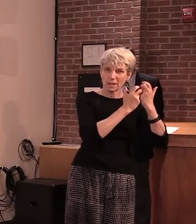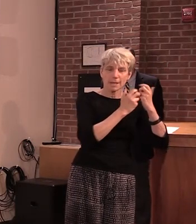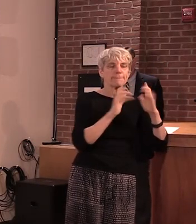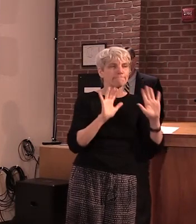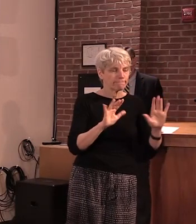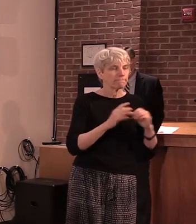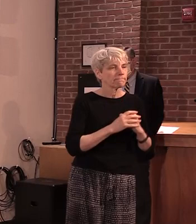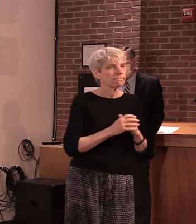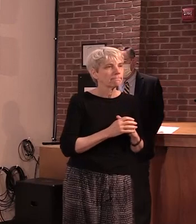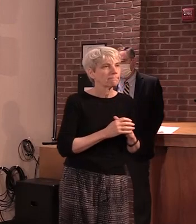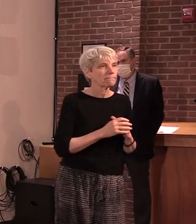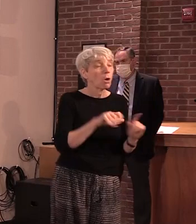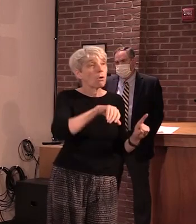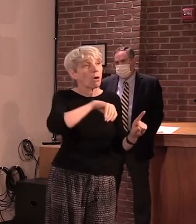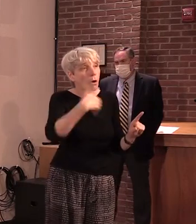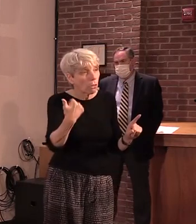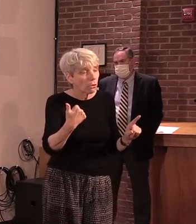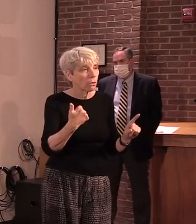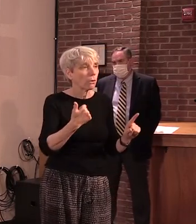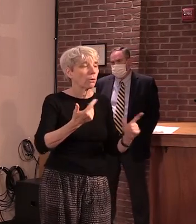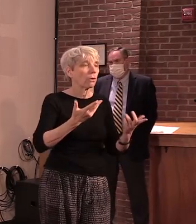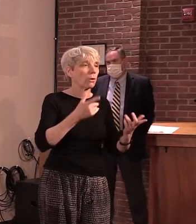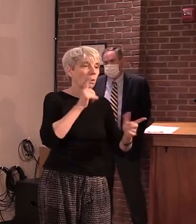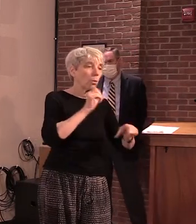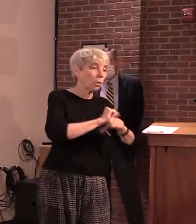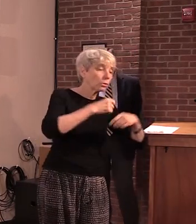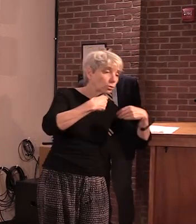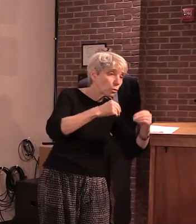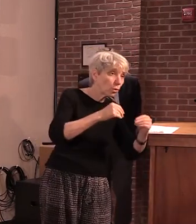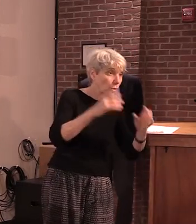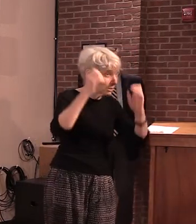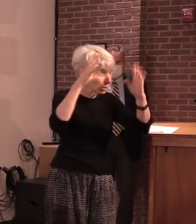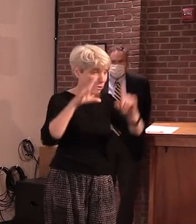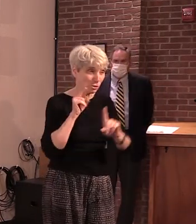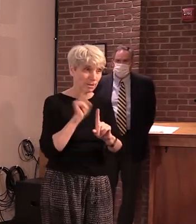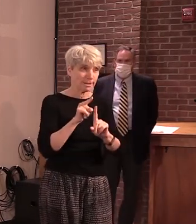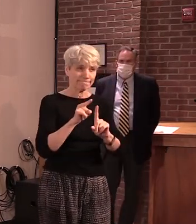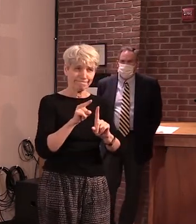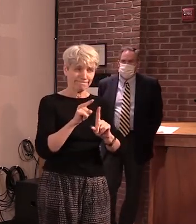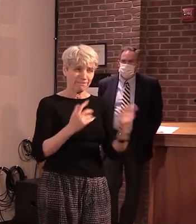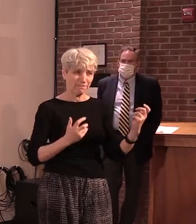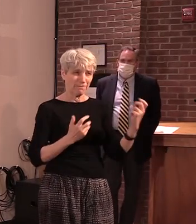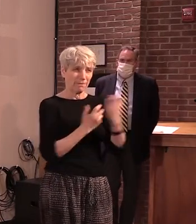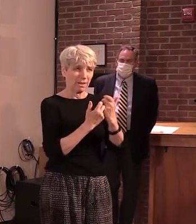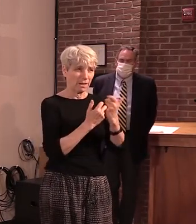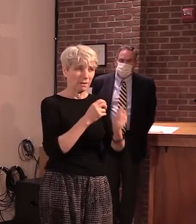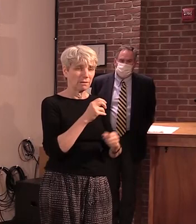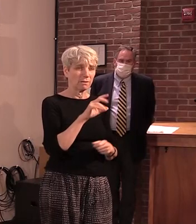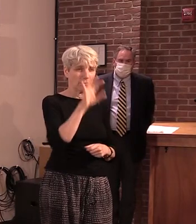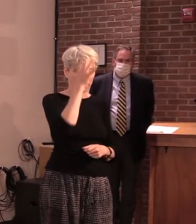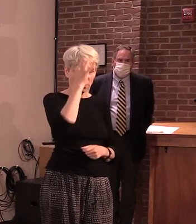I'm not sure if there's any conversations going on with teachers and whether they'd even qualify under the CARES Act.